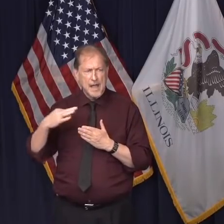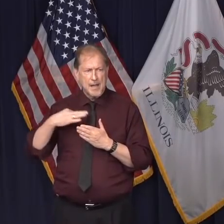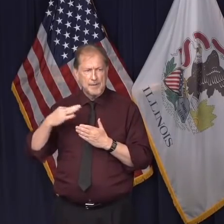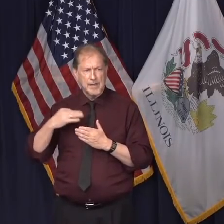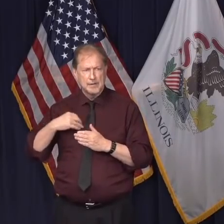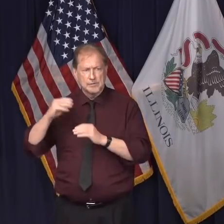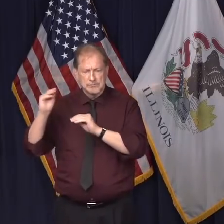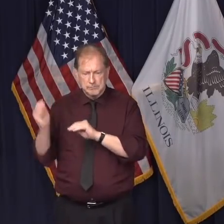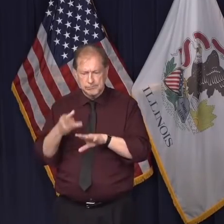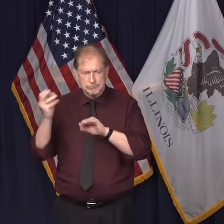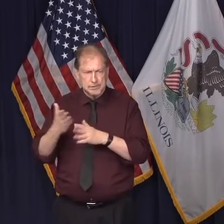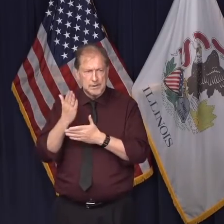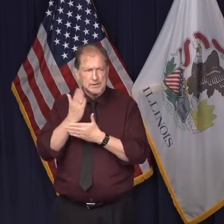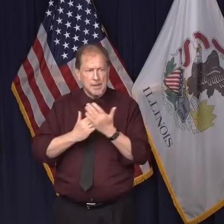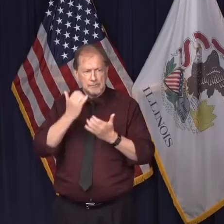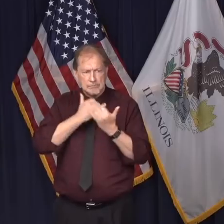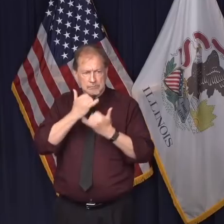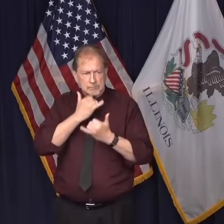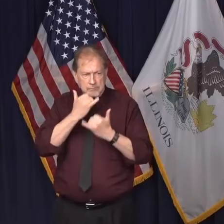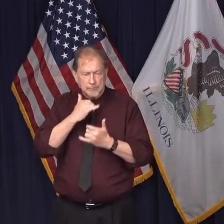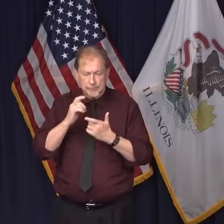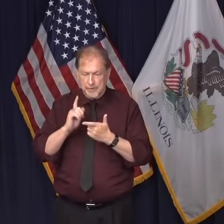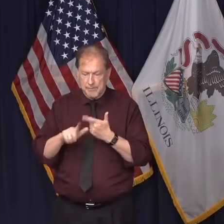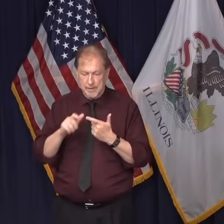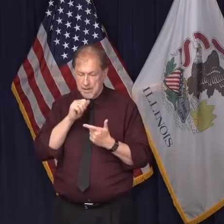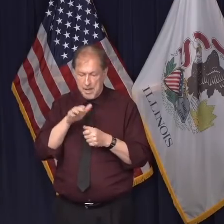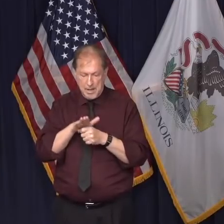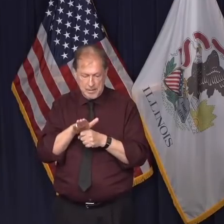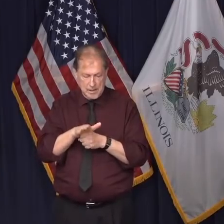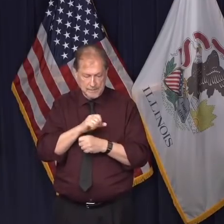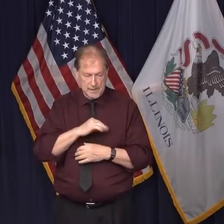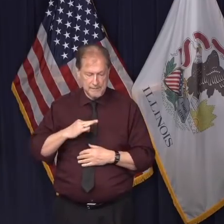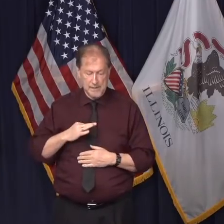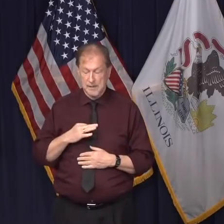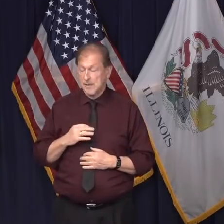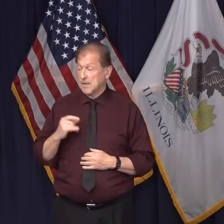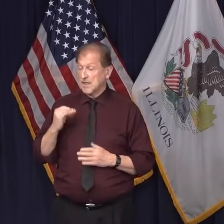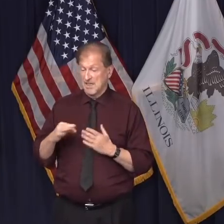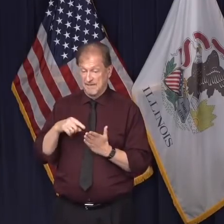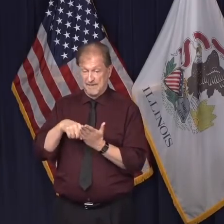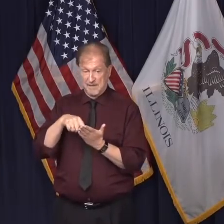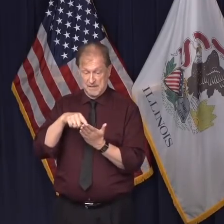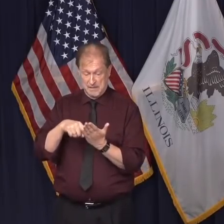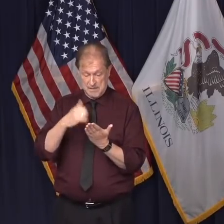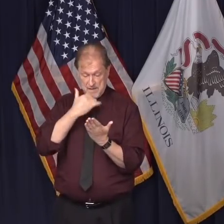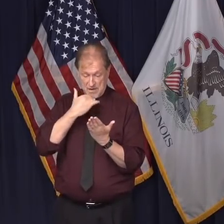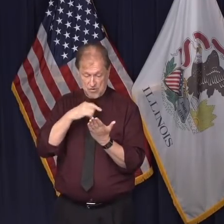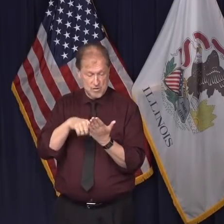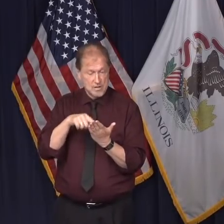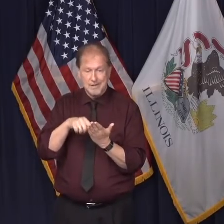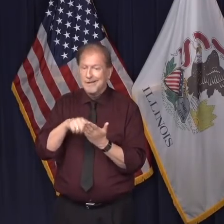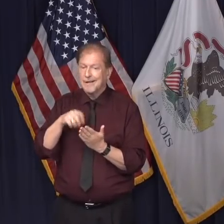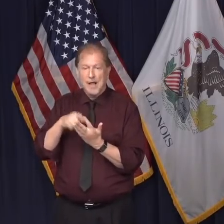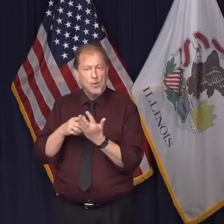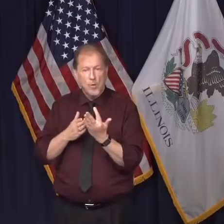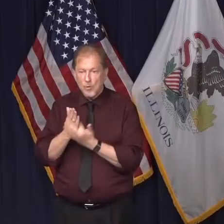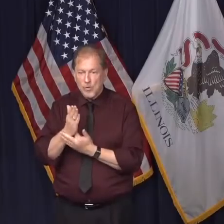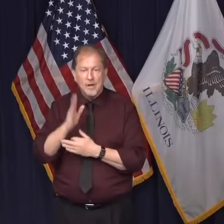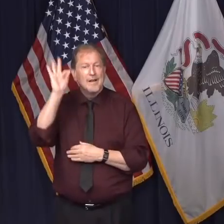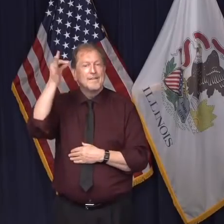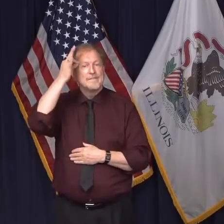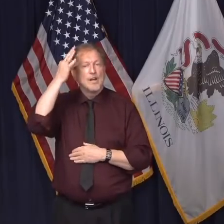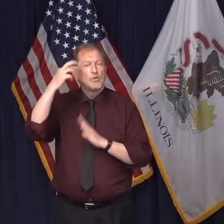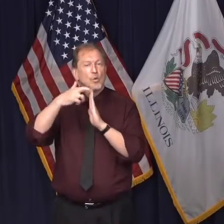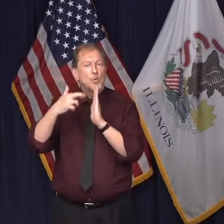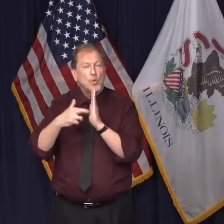with obvious errors to make up for understaffing? They can't push through applications with obvious errors. There literally are federal